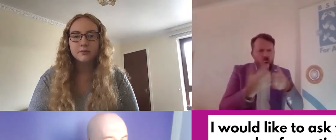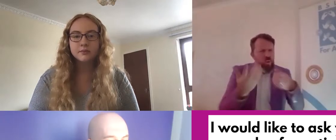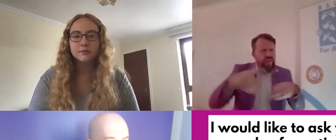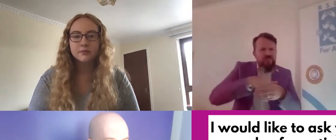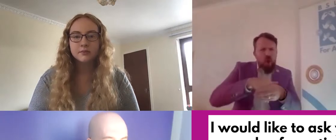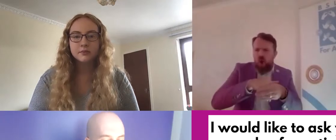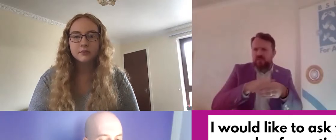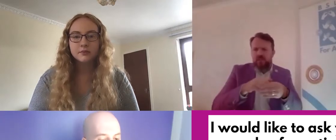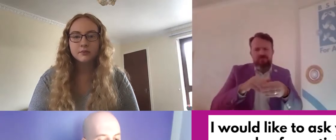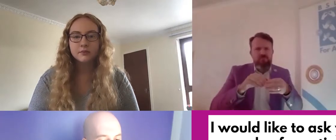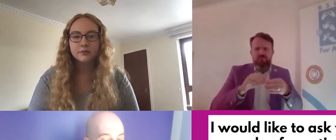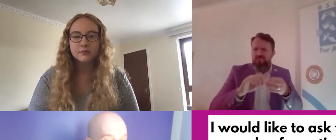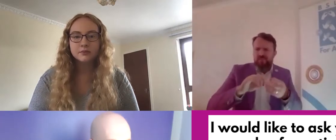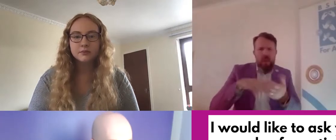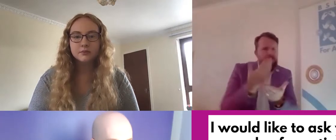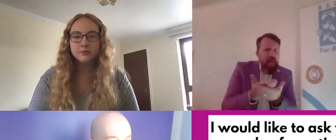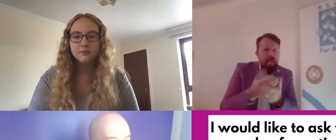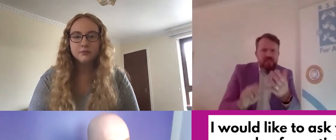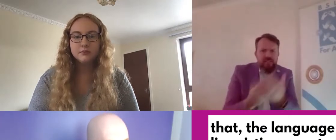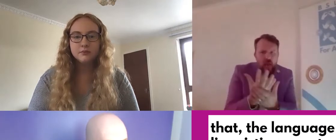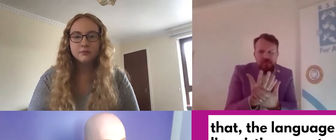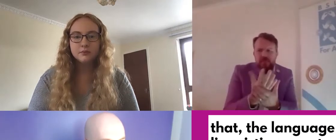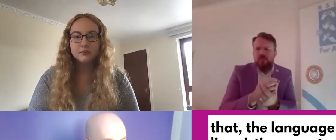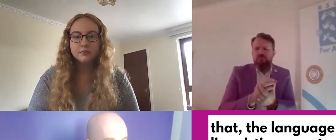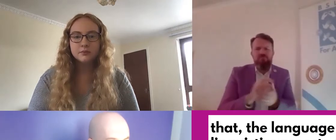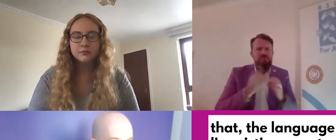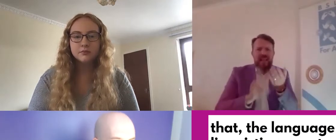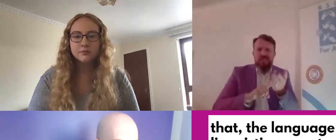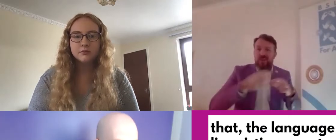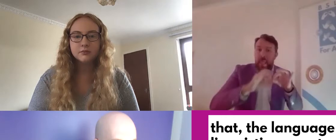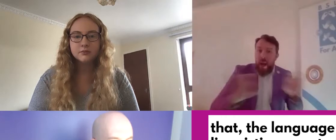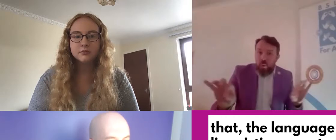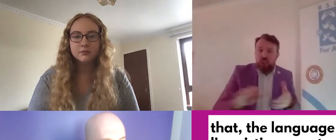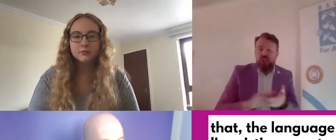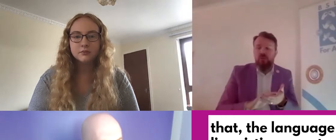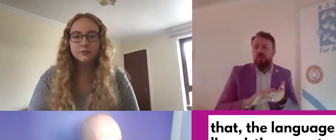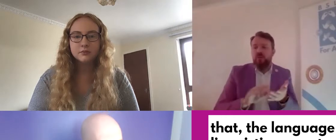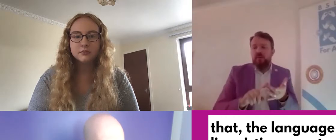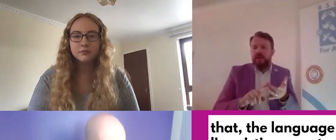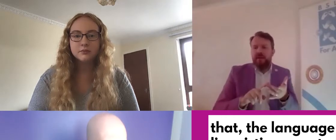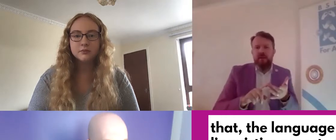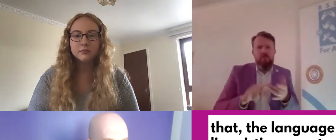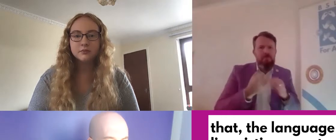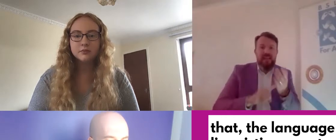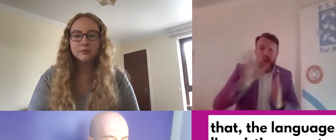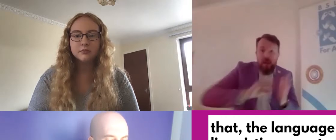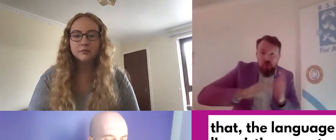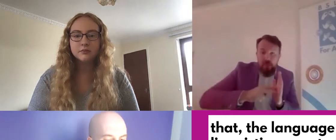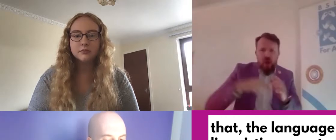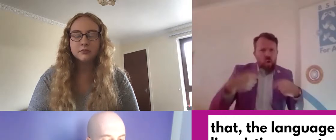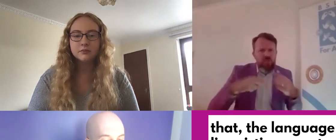the BSL bill, the development of that, the language or linguistics aspects of it,